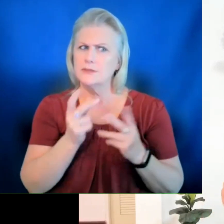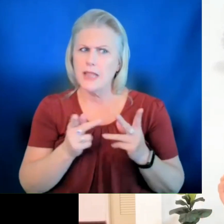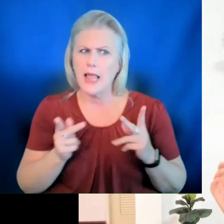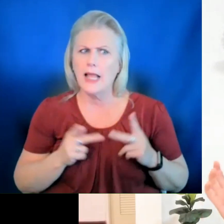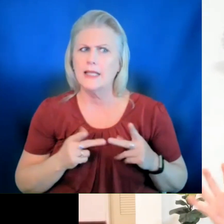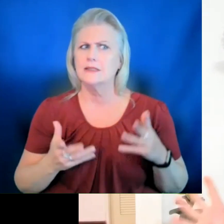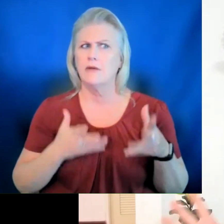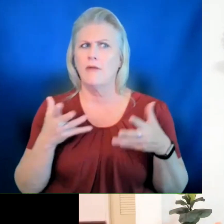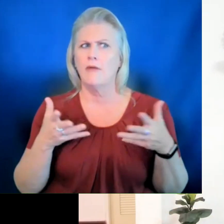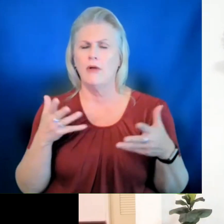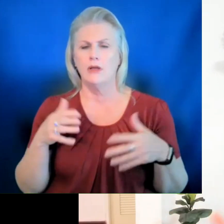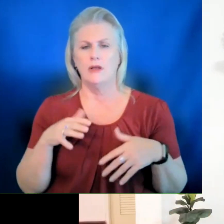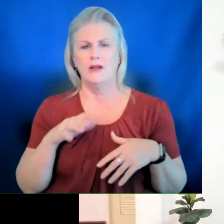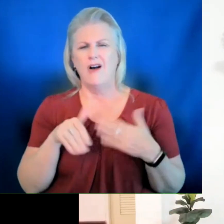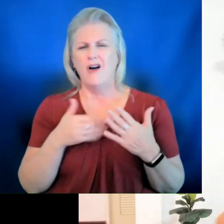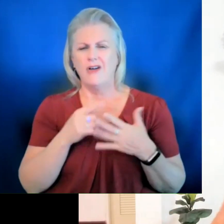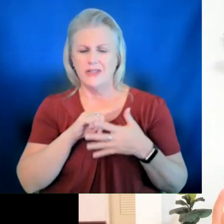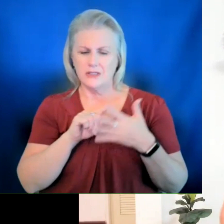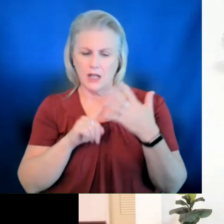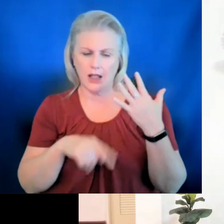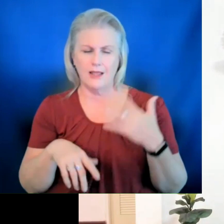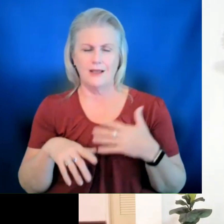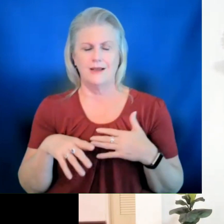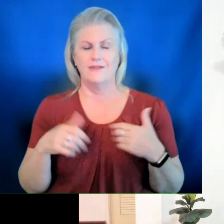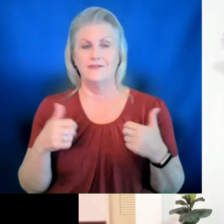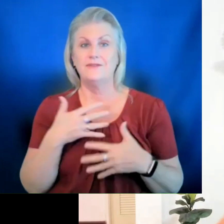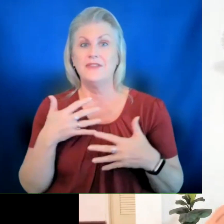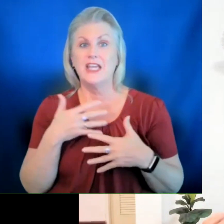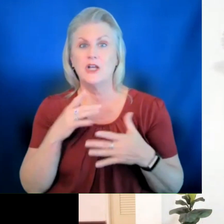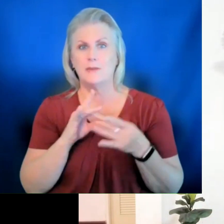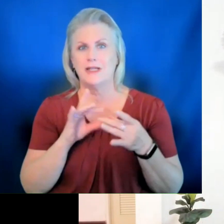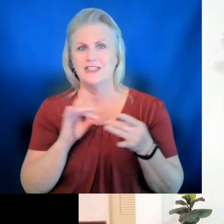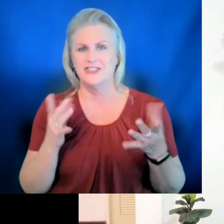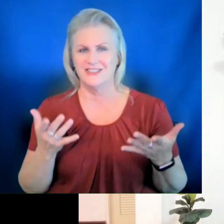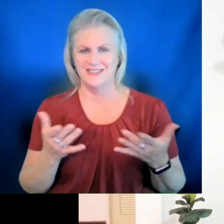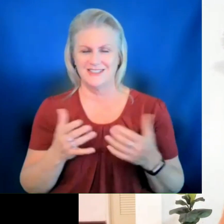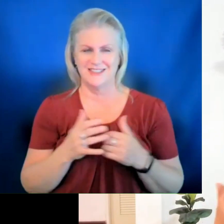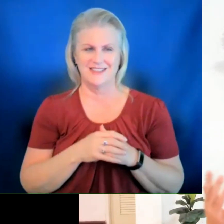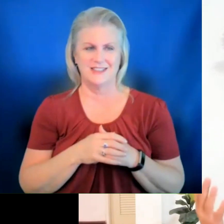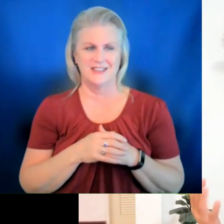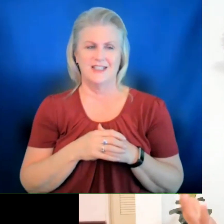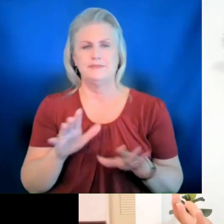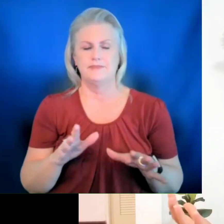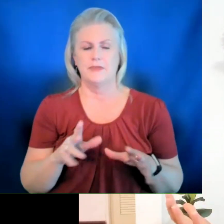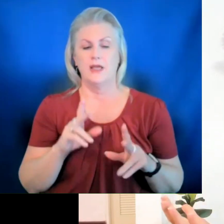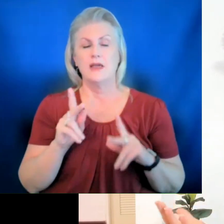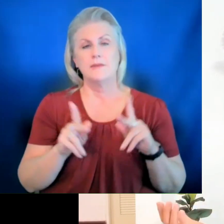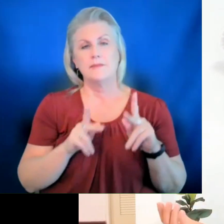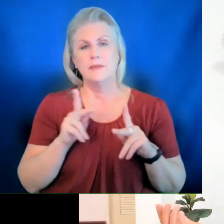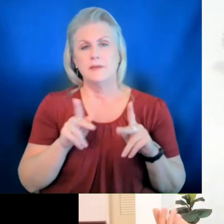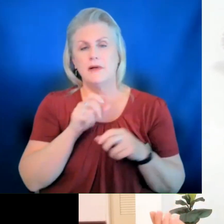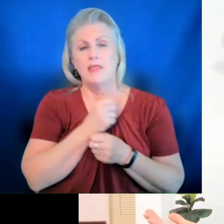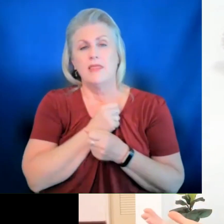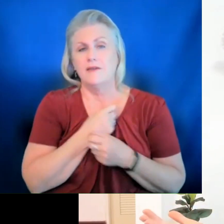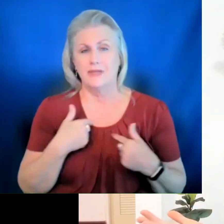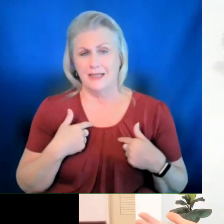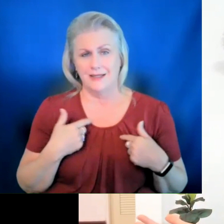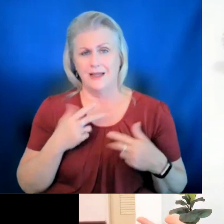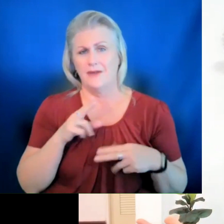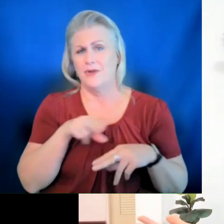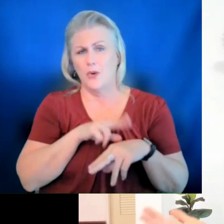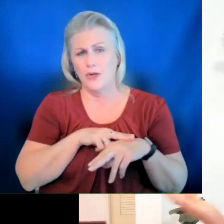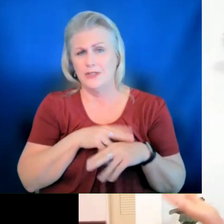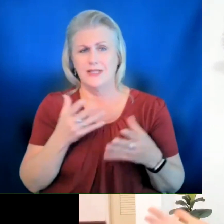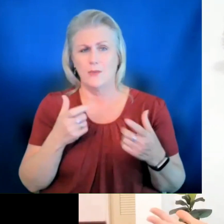a dangerous place. And, all these fears and worries that come from people because they